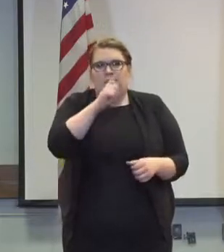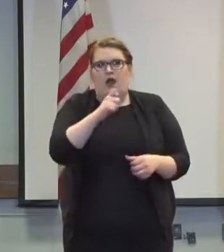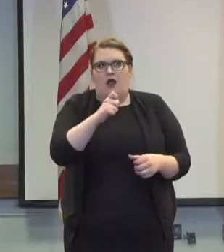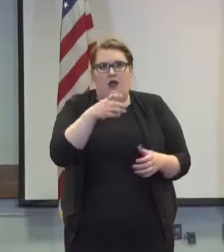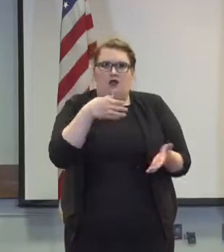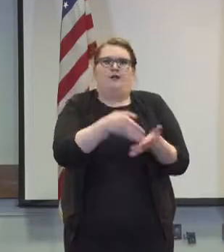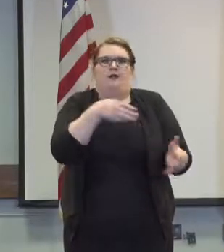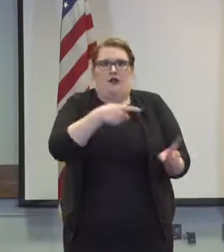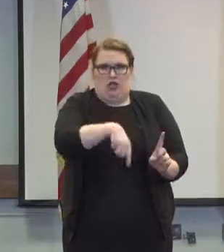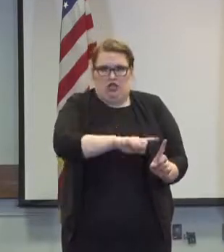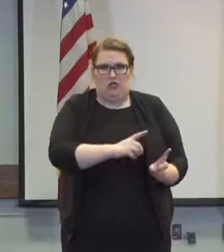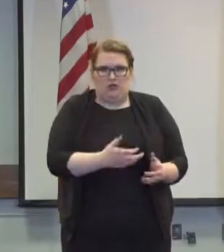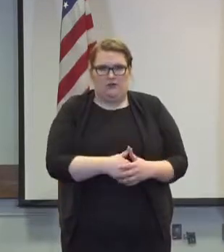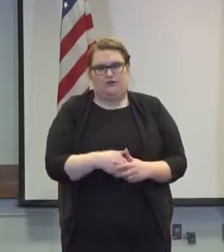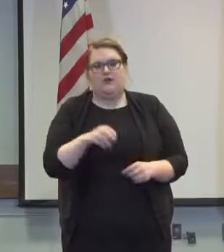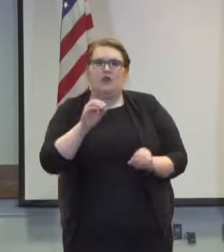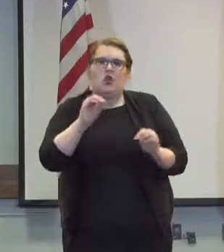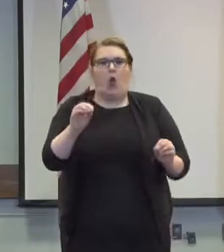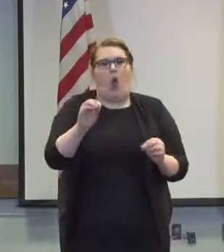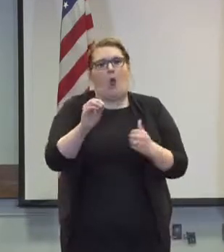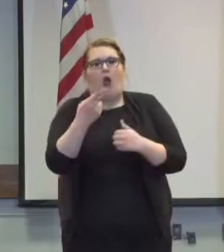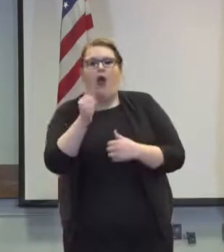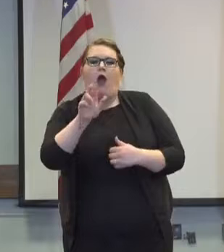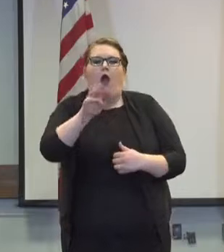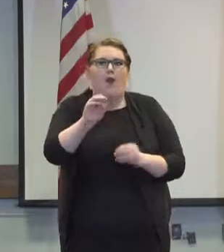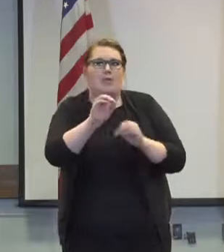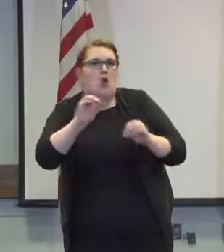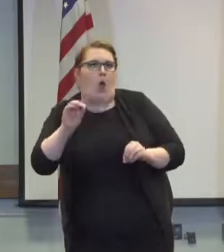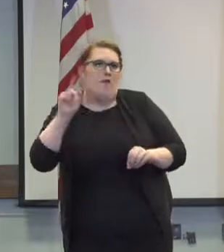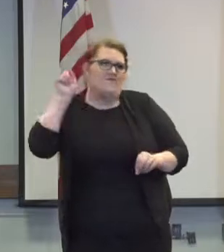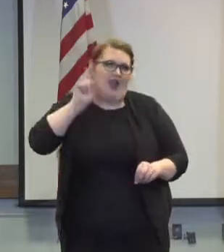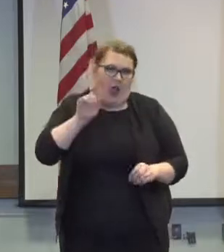for those of you who understand basketball lingo.